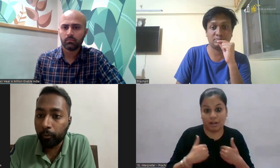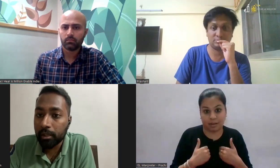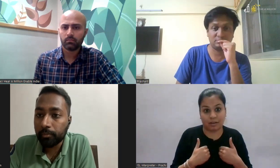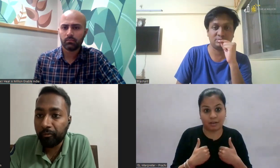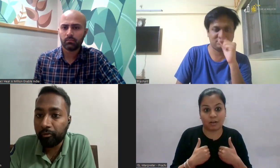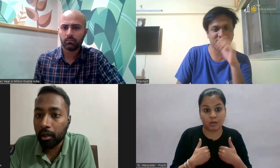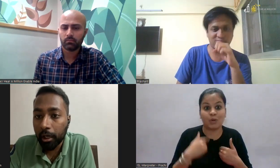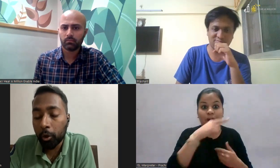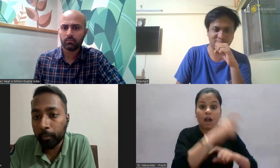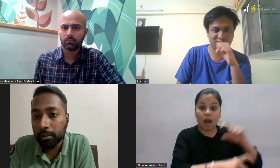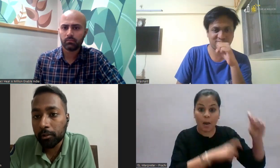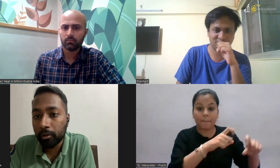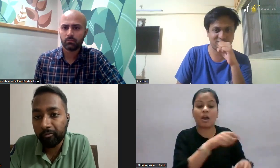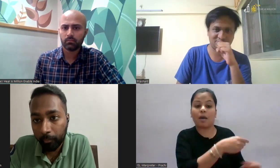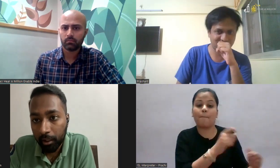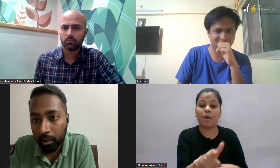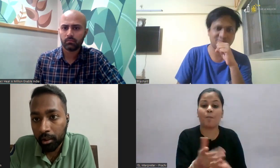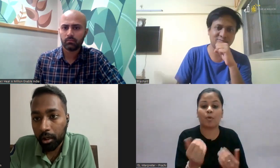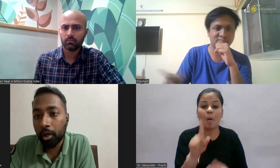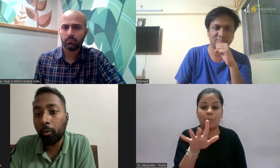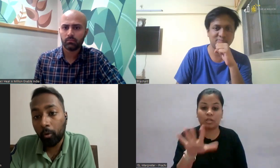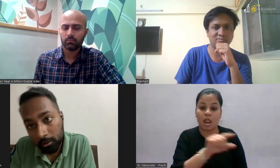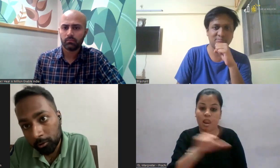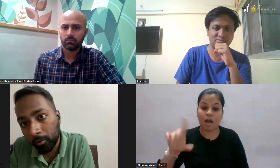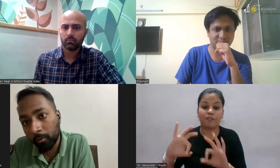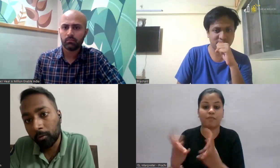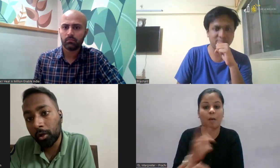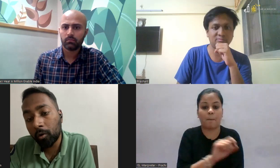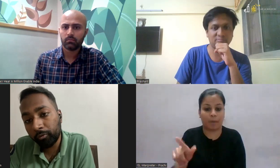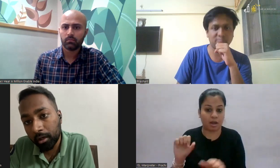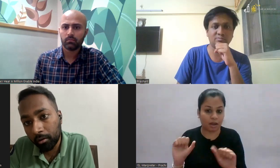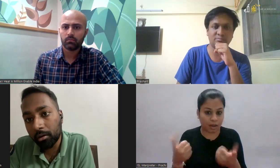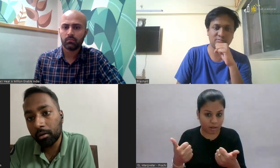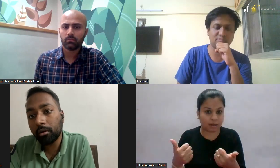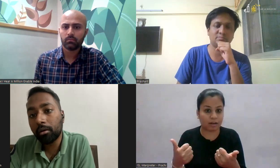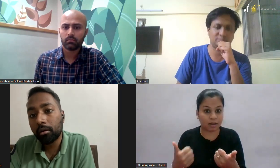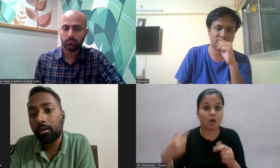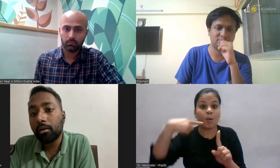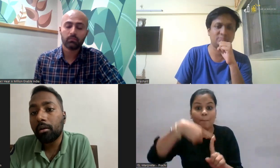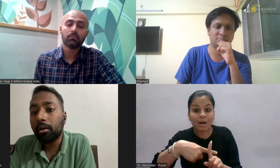company provides 15 lakh rupees to the family and also your vehicle